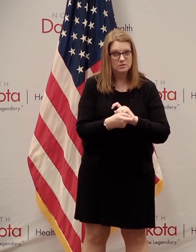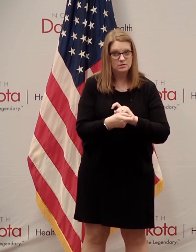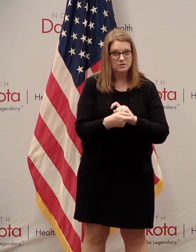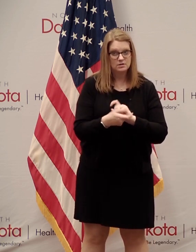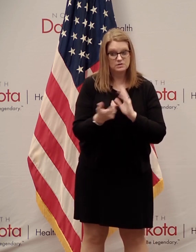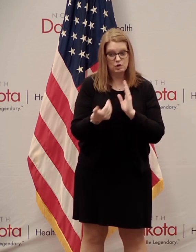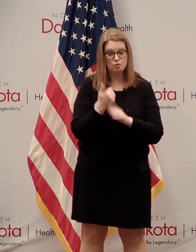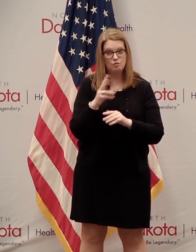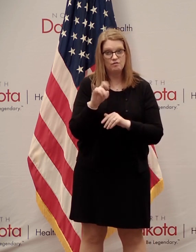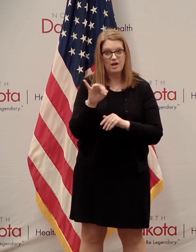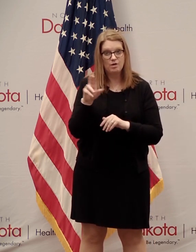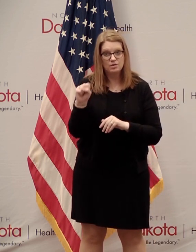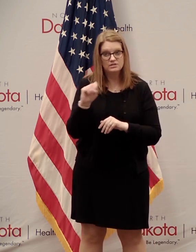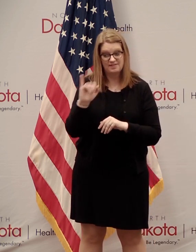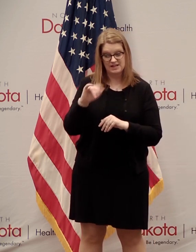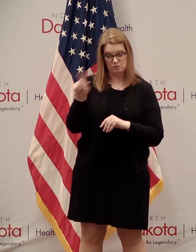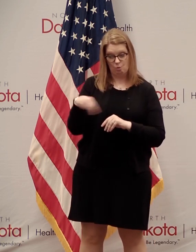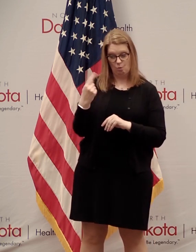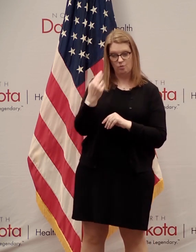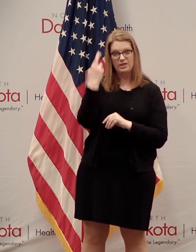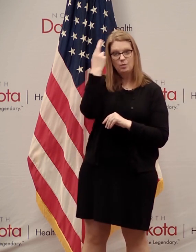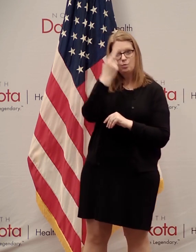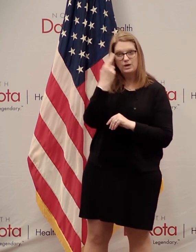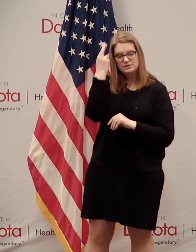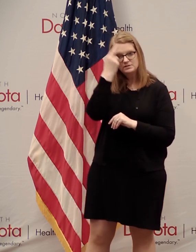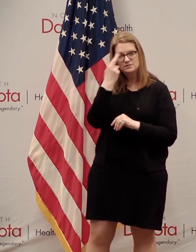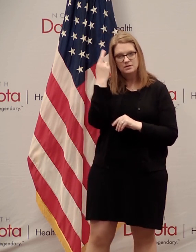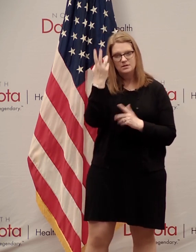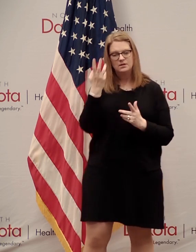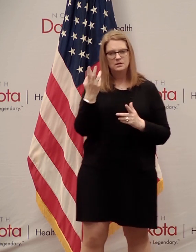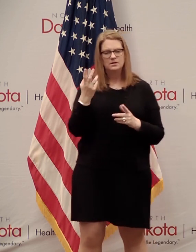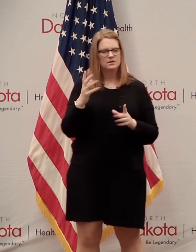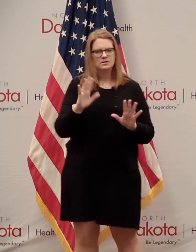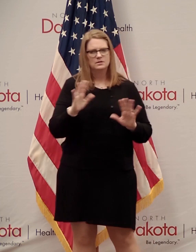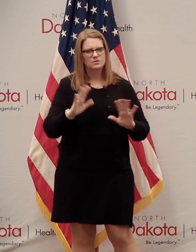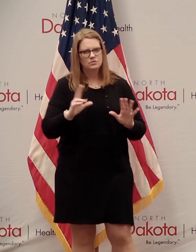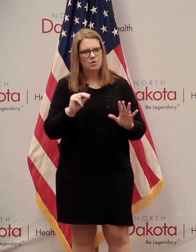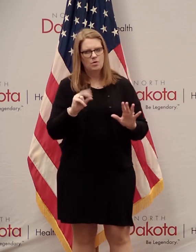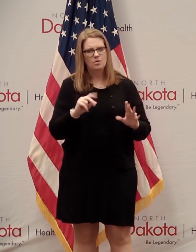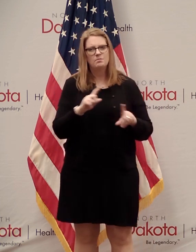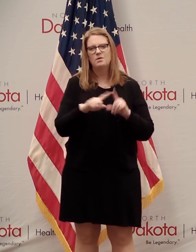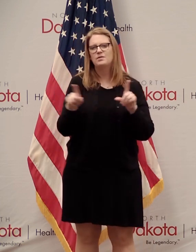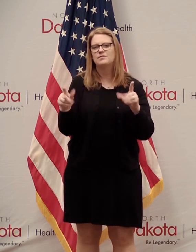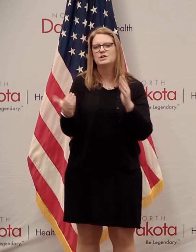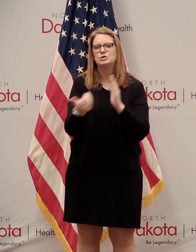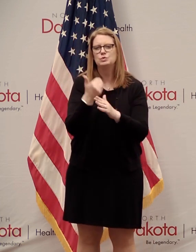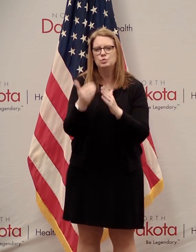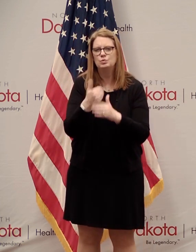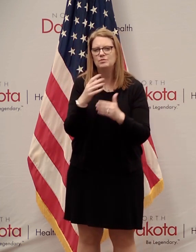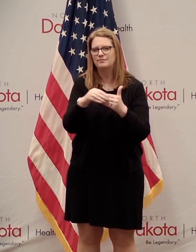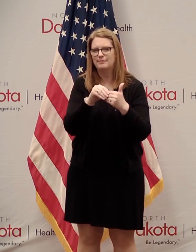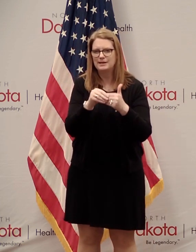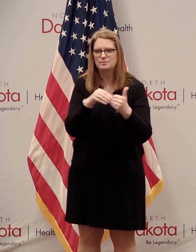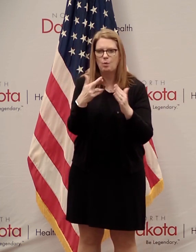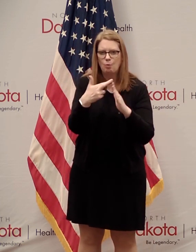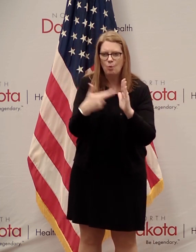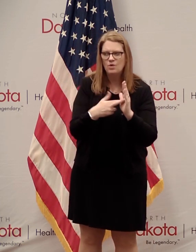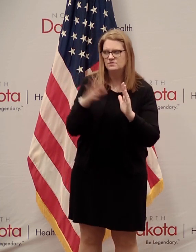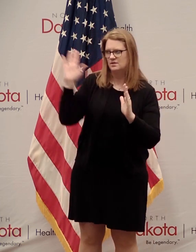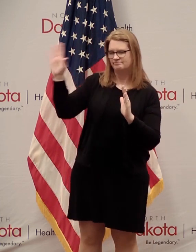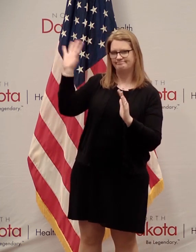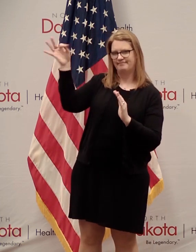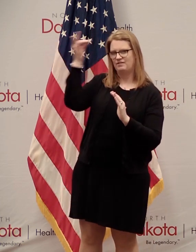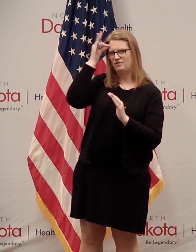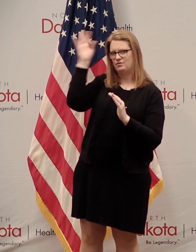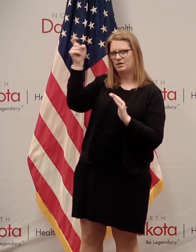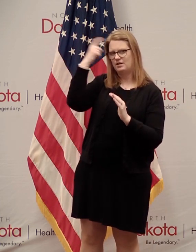a deadly virus, particularly for those that might be in congregate living situations. We've also got an entirely new set of flexible rules from the federal government in